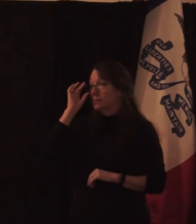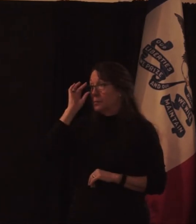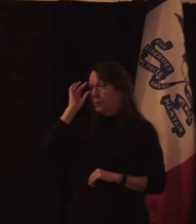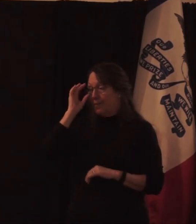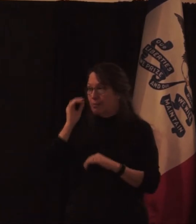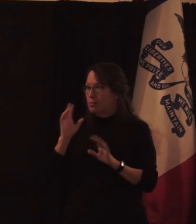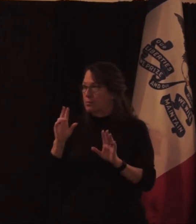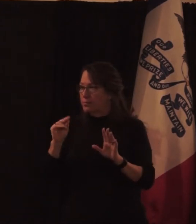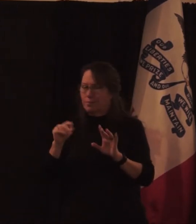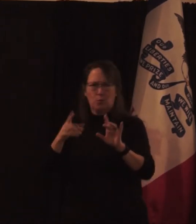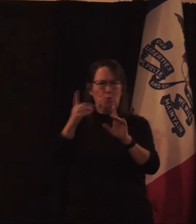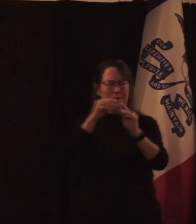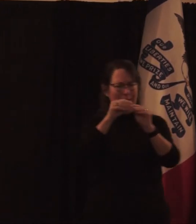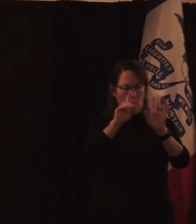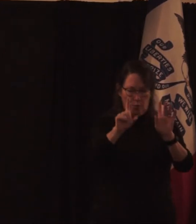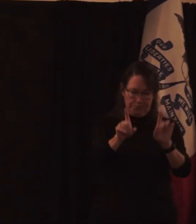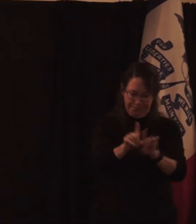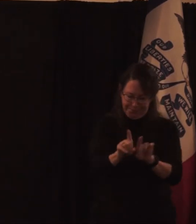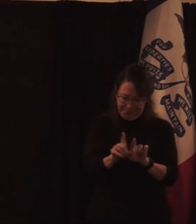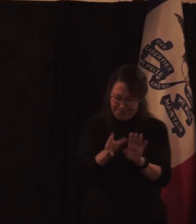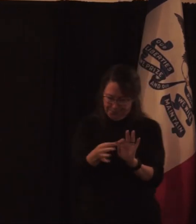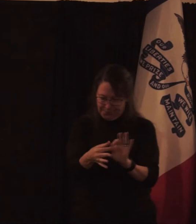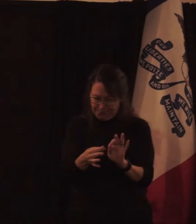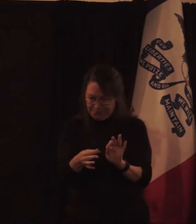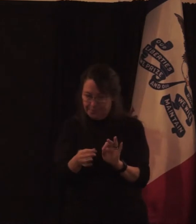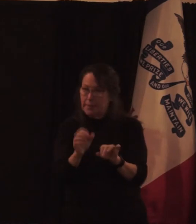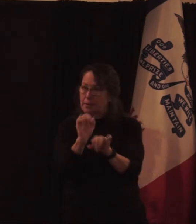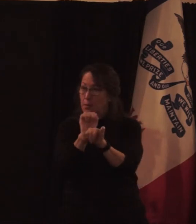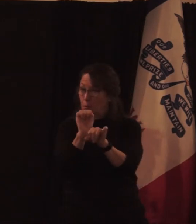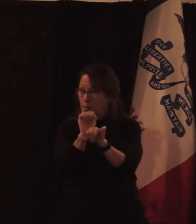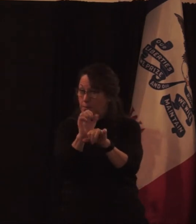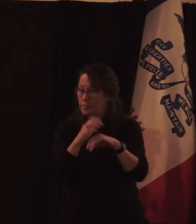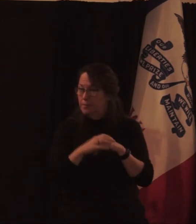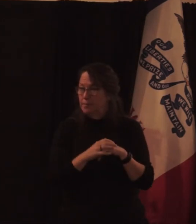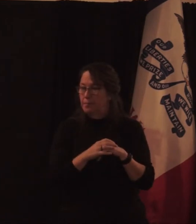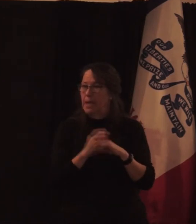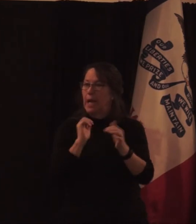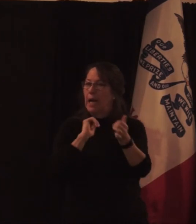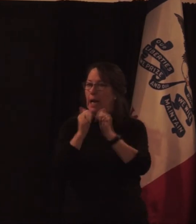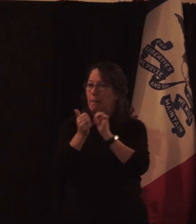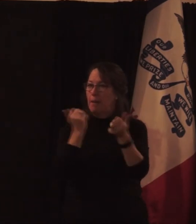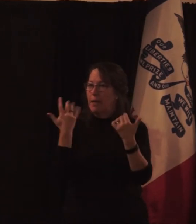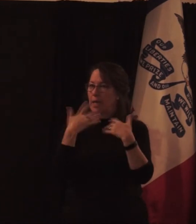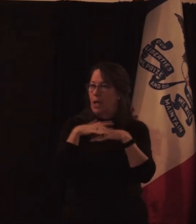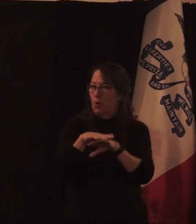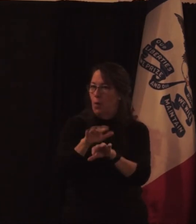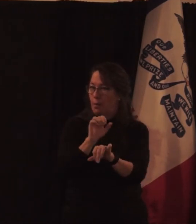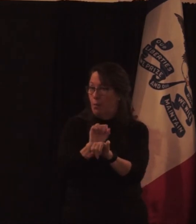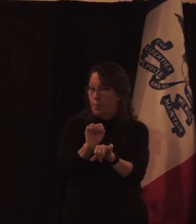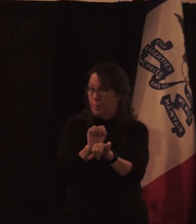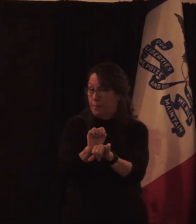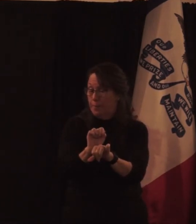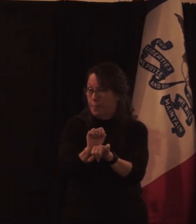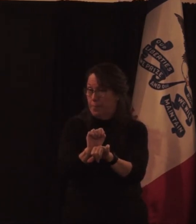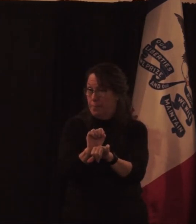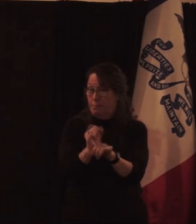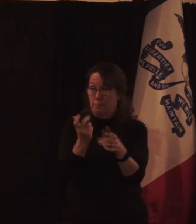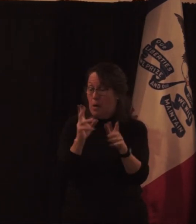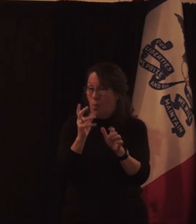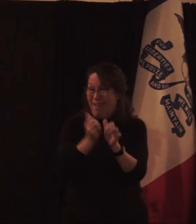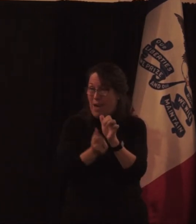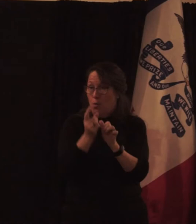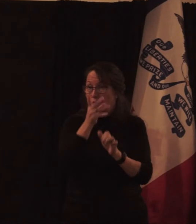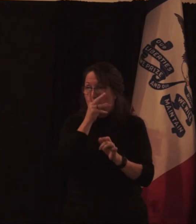thing I want to mention also about employment, competitive integrated employment. I don't want